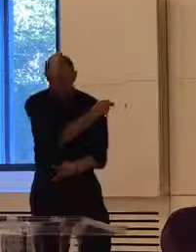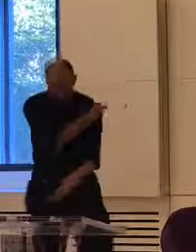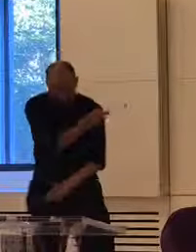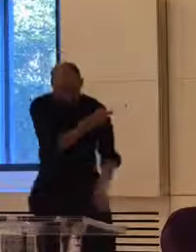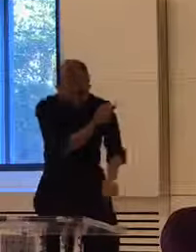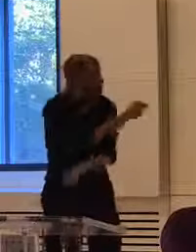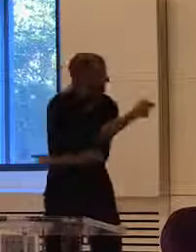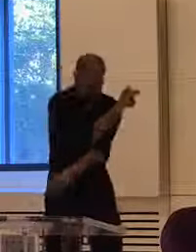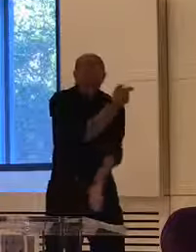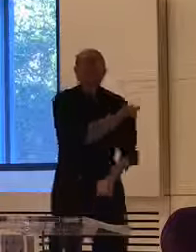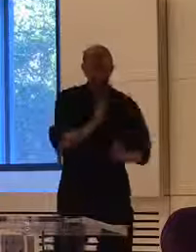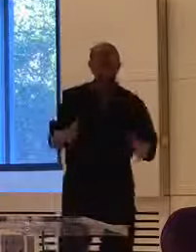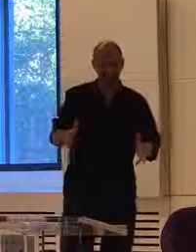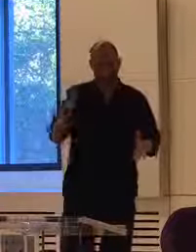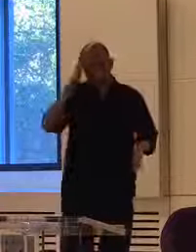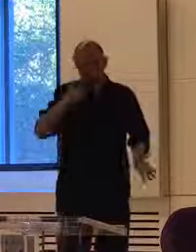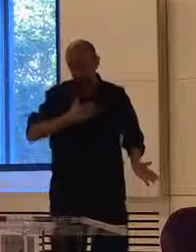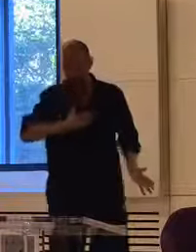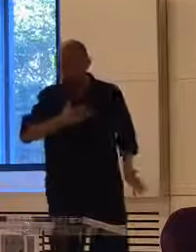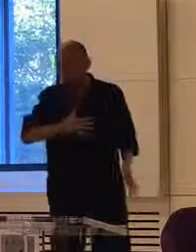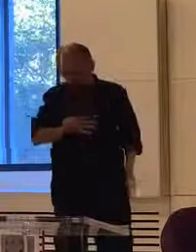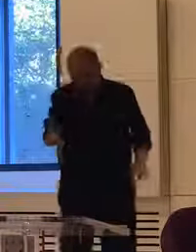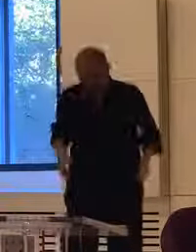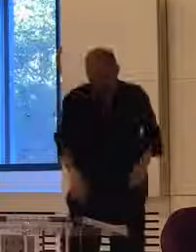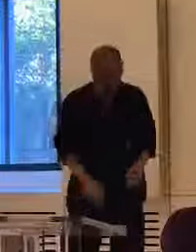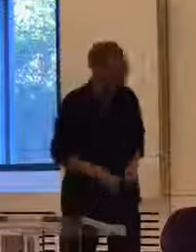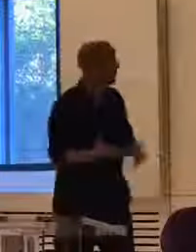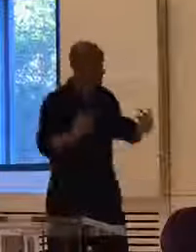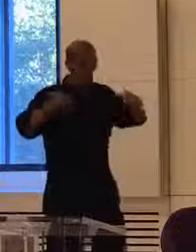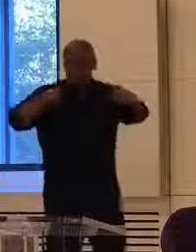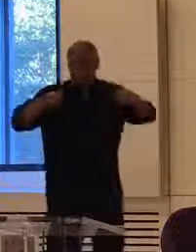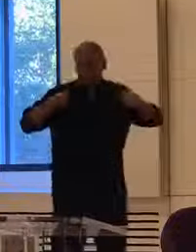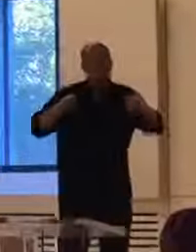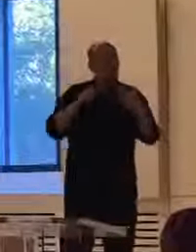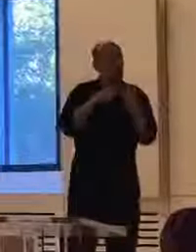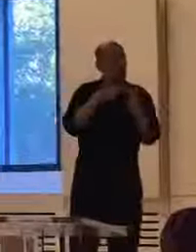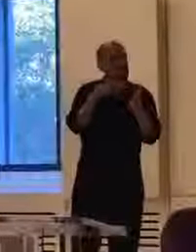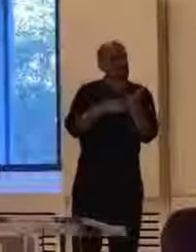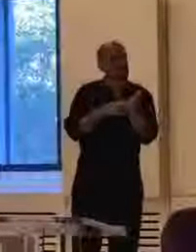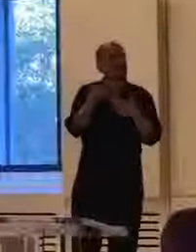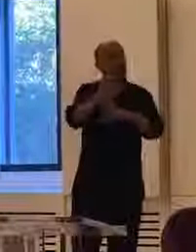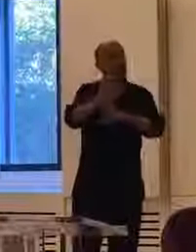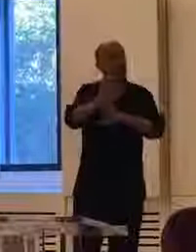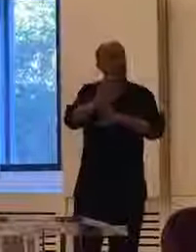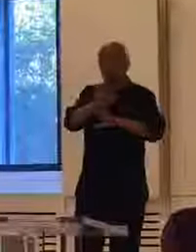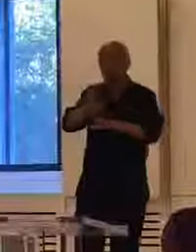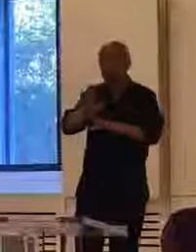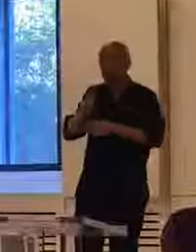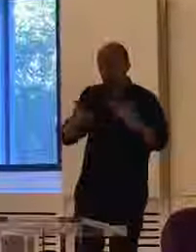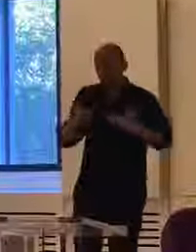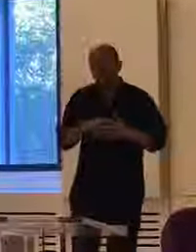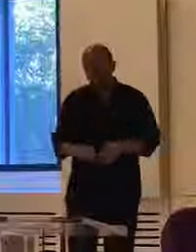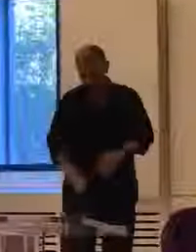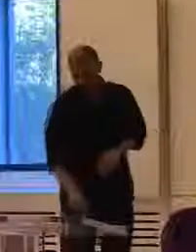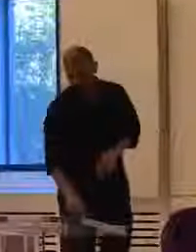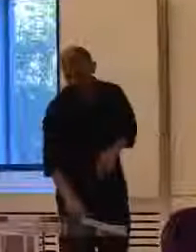talking from here in the lectern is the same that's coming up on the screen. So, as we said, my name is